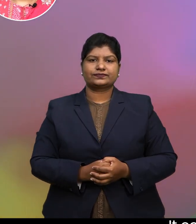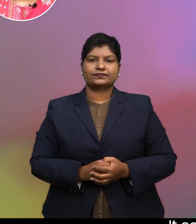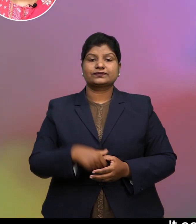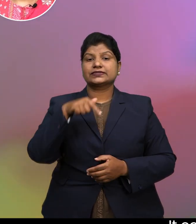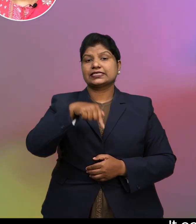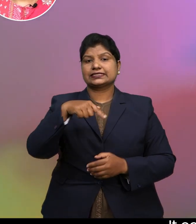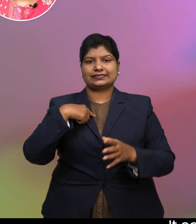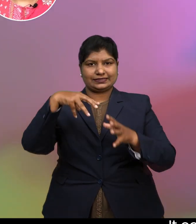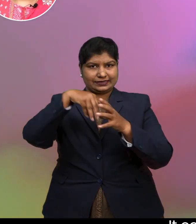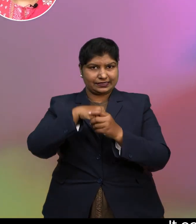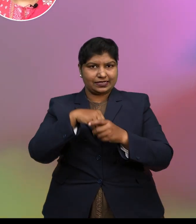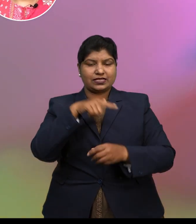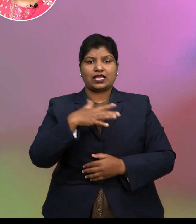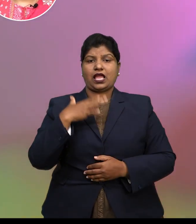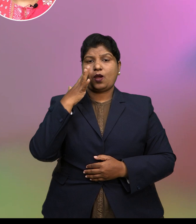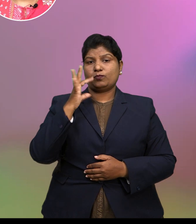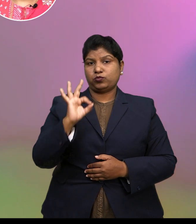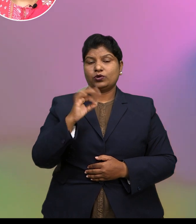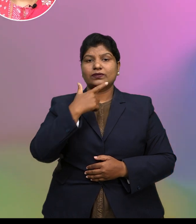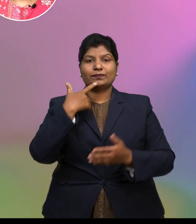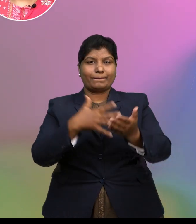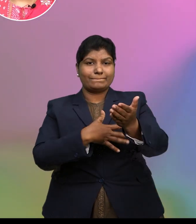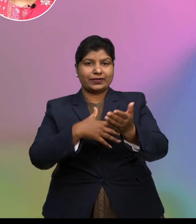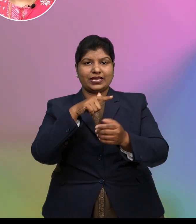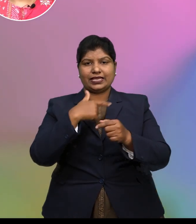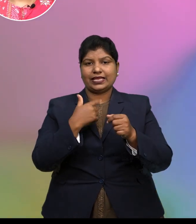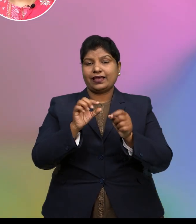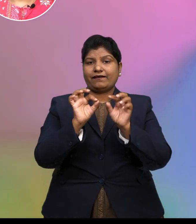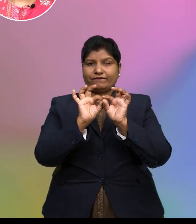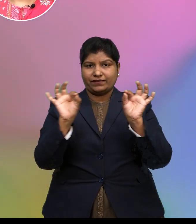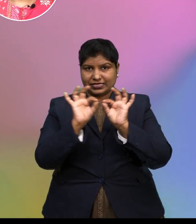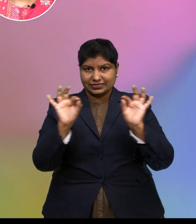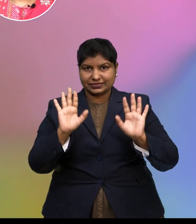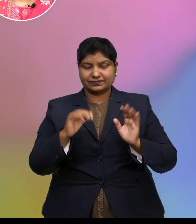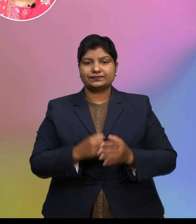It contains the important blood vessels